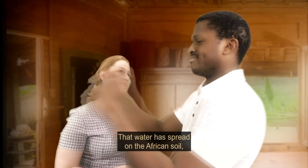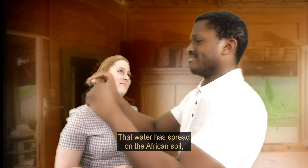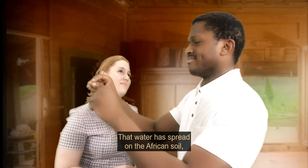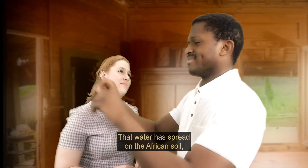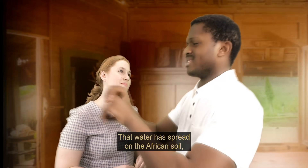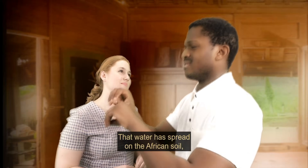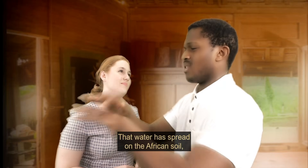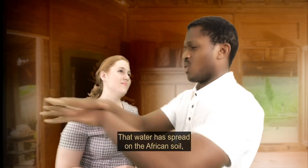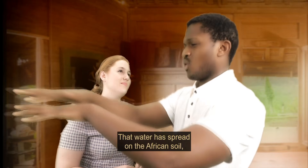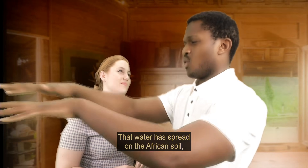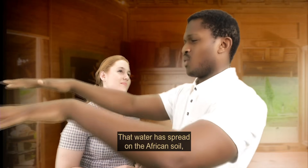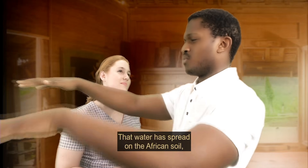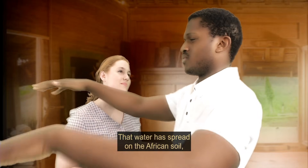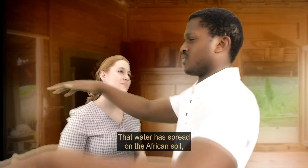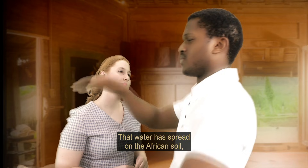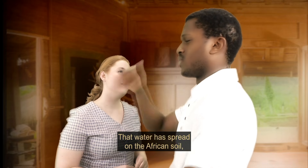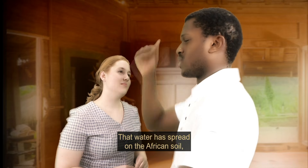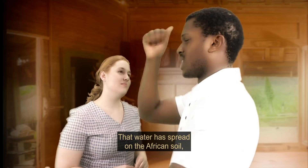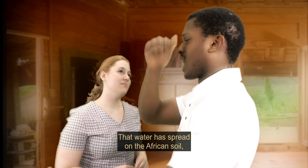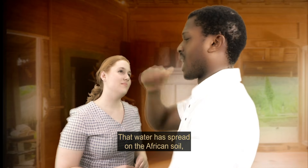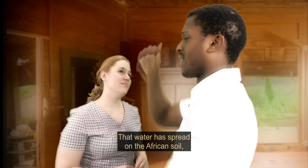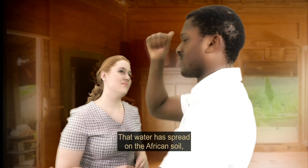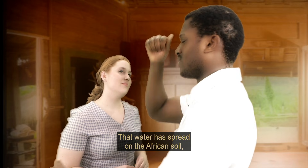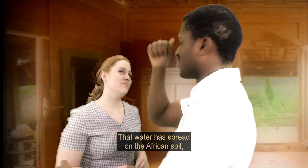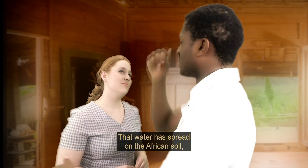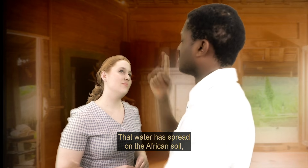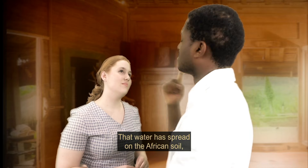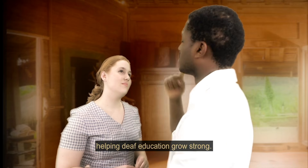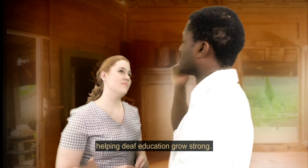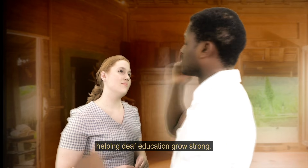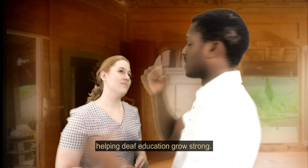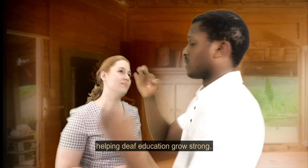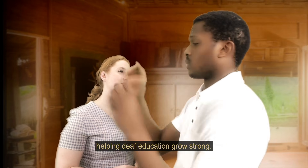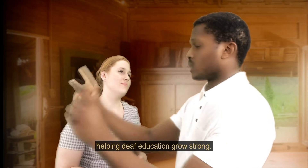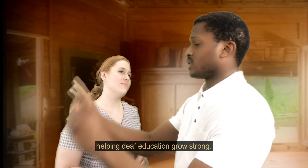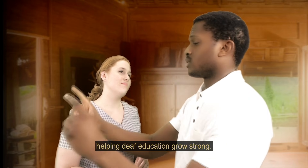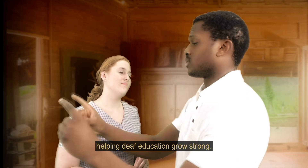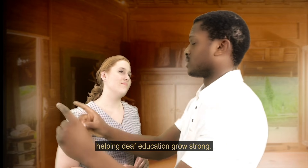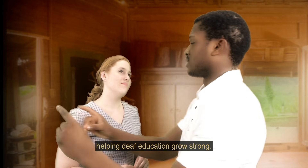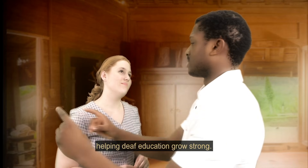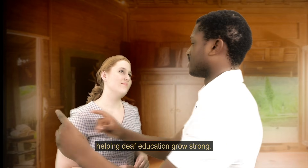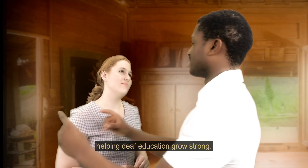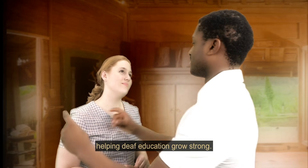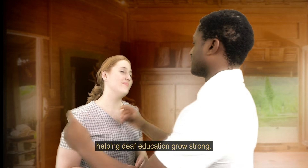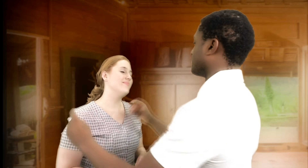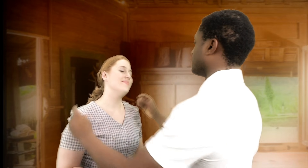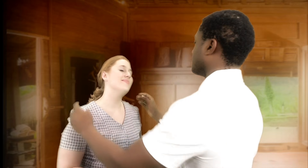That water has spread on the African soul, helping deaf education grow strong.